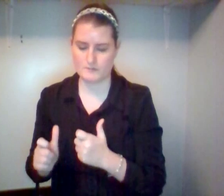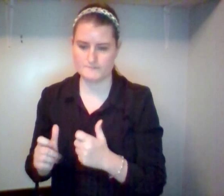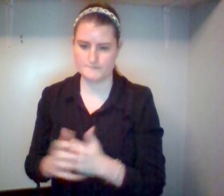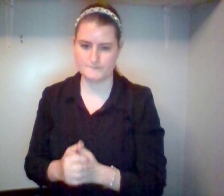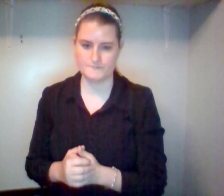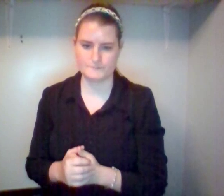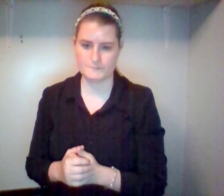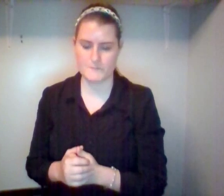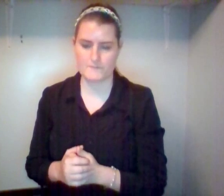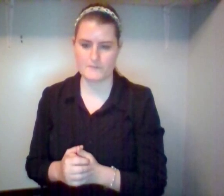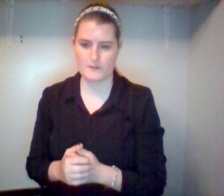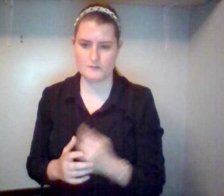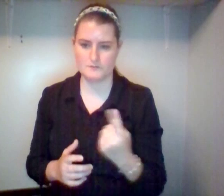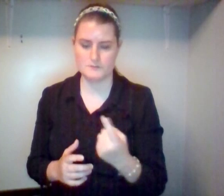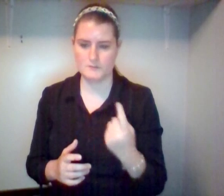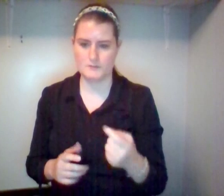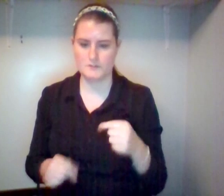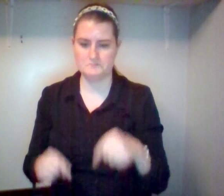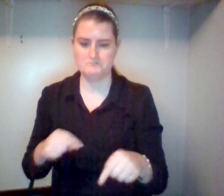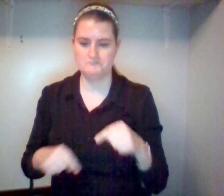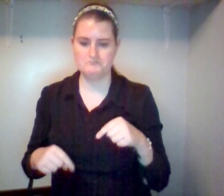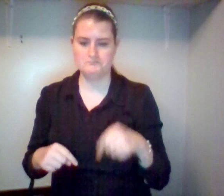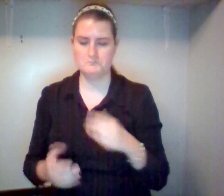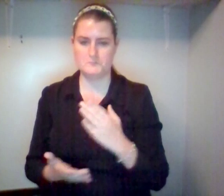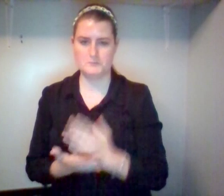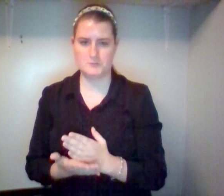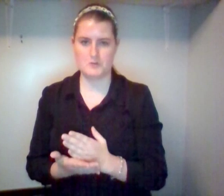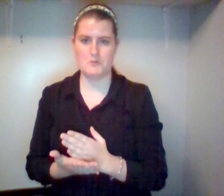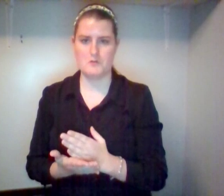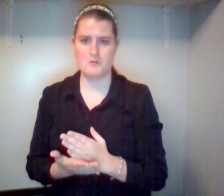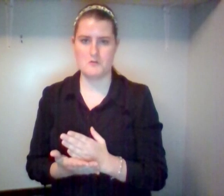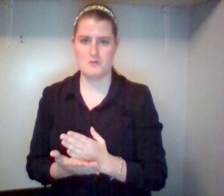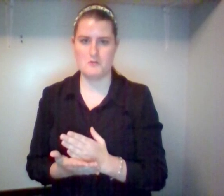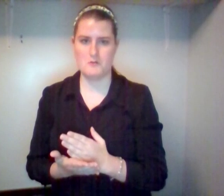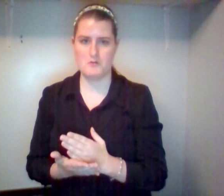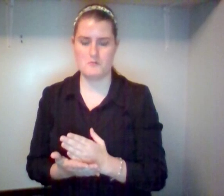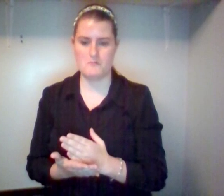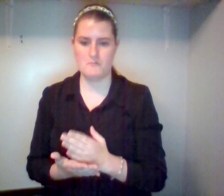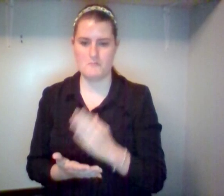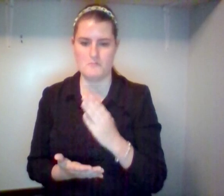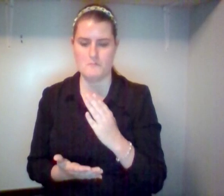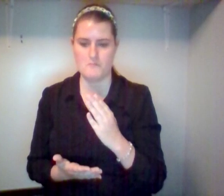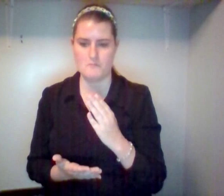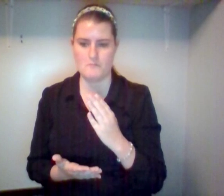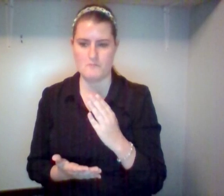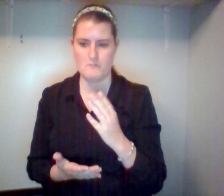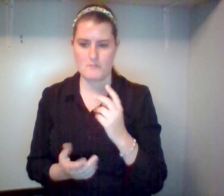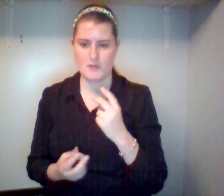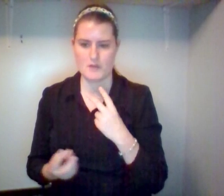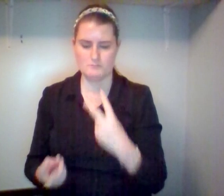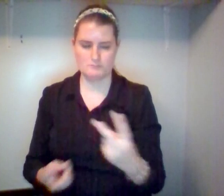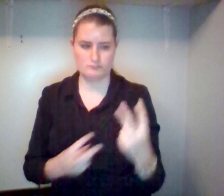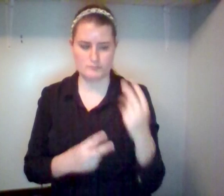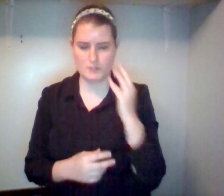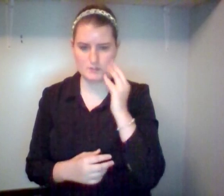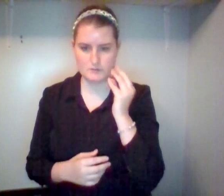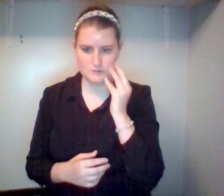stepping back from an immediate experience of something either terrifying